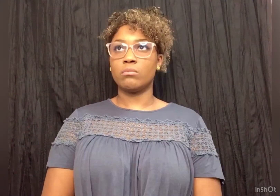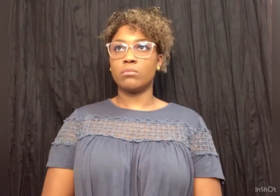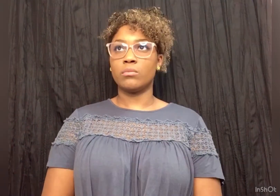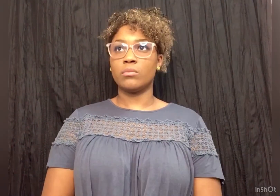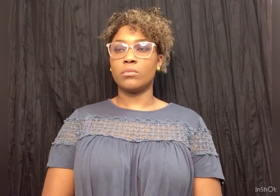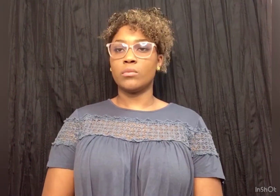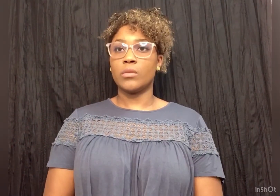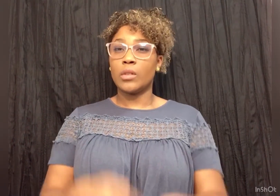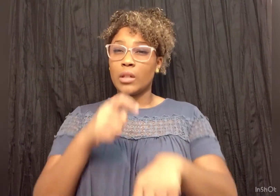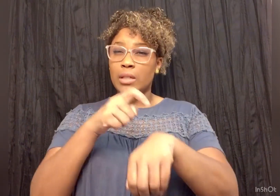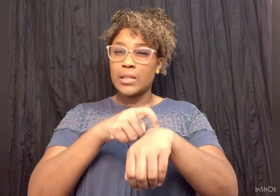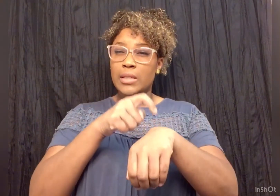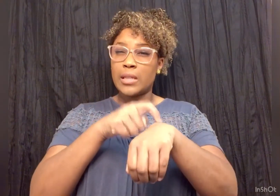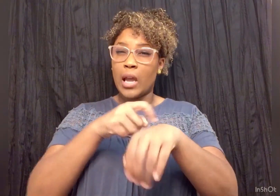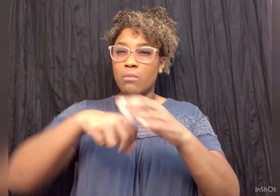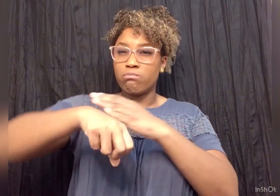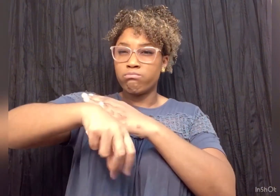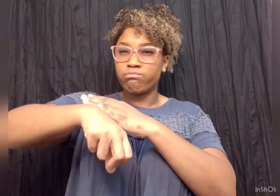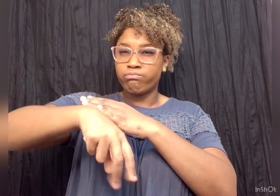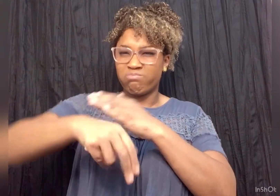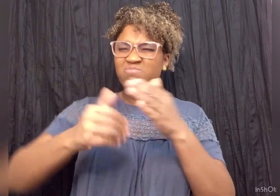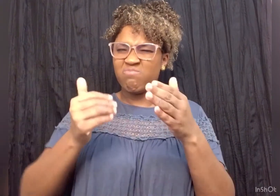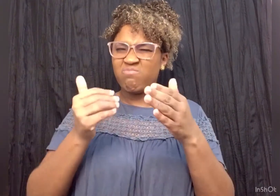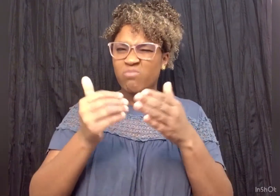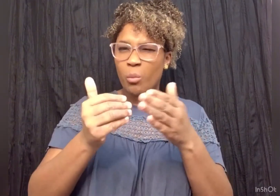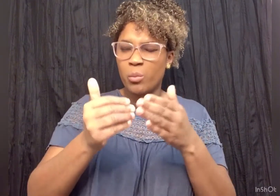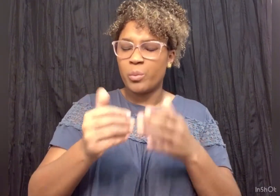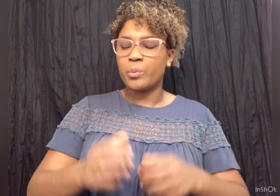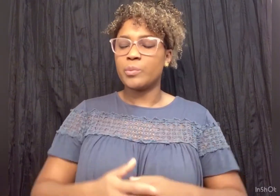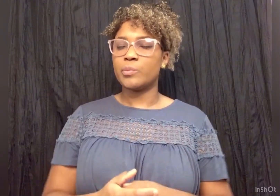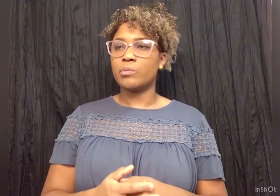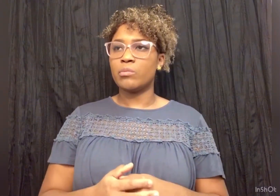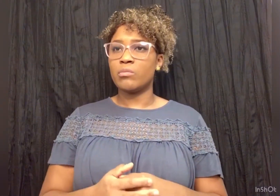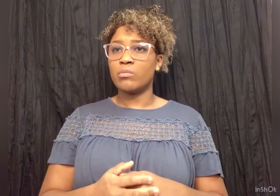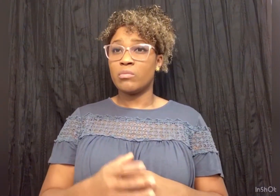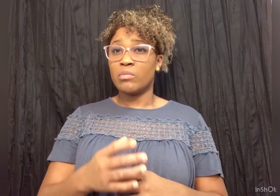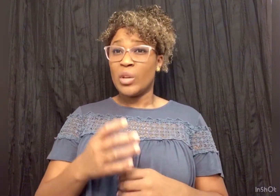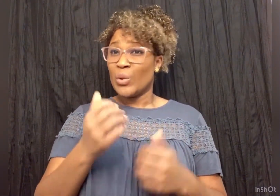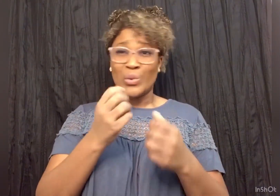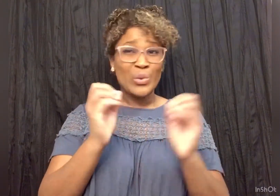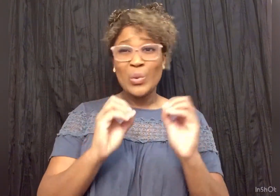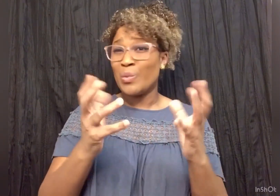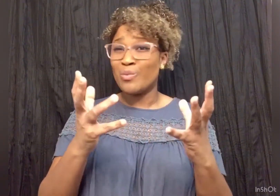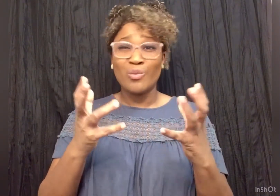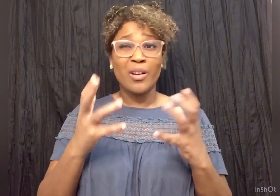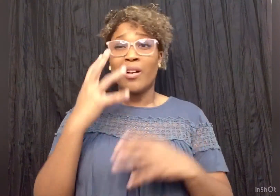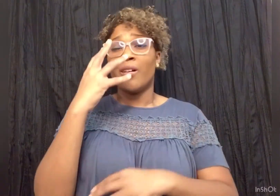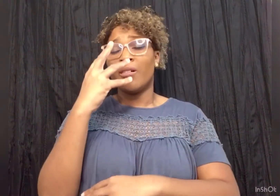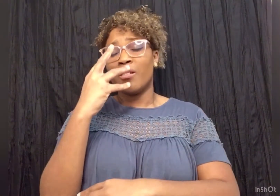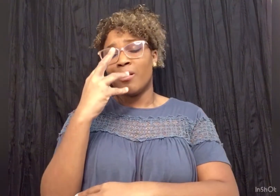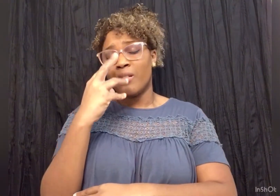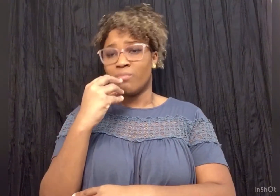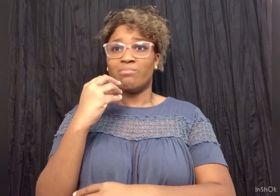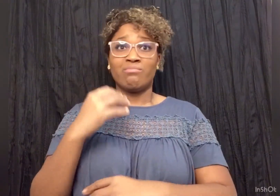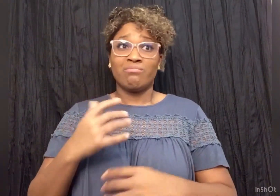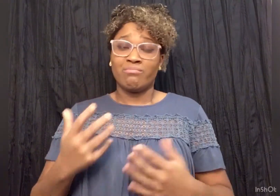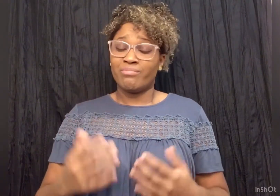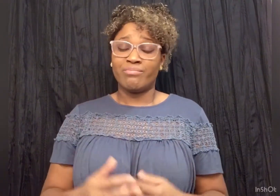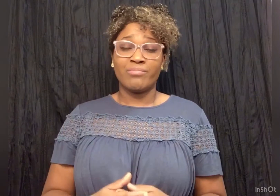It was close to midnight. Nobody felt like going to sleep, though some people briefly went